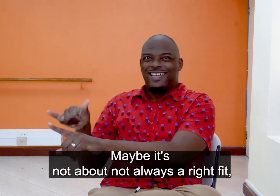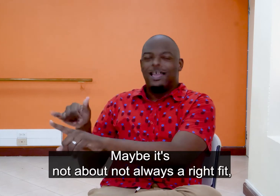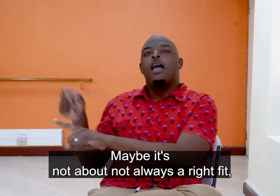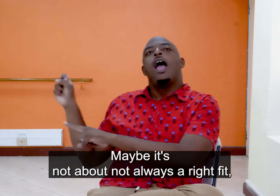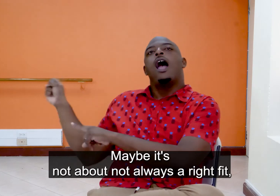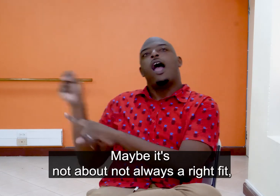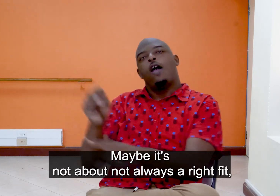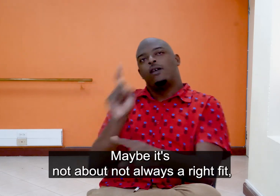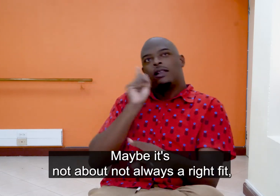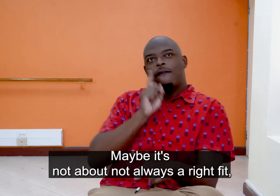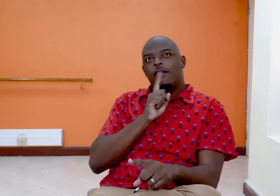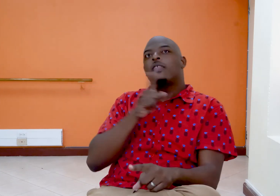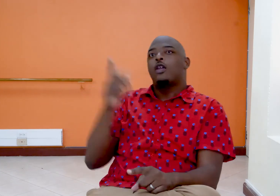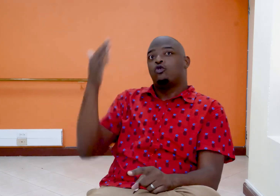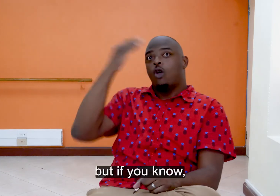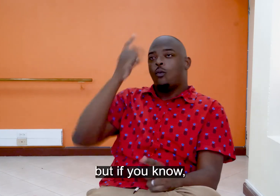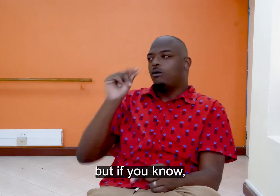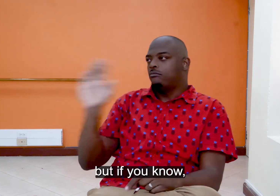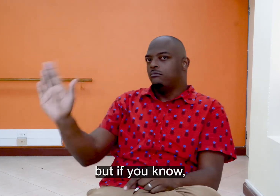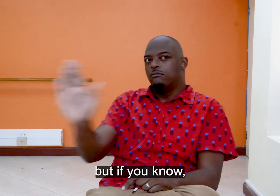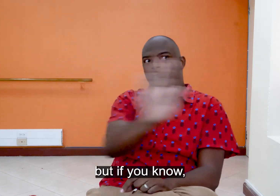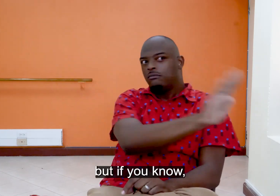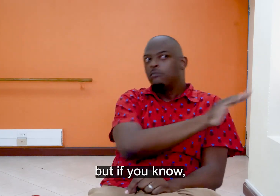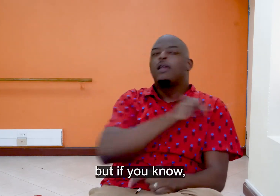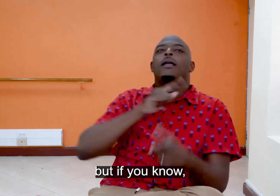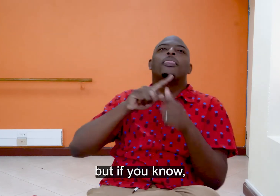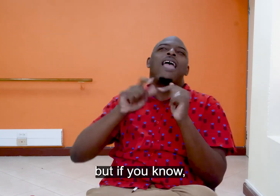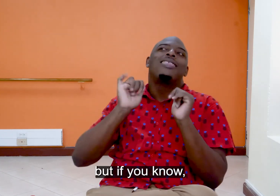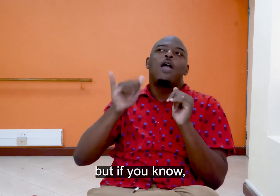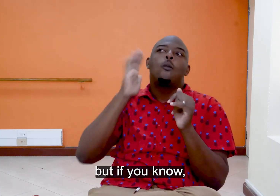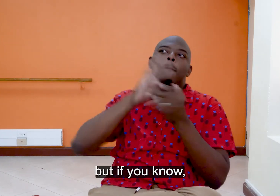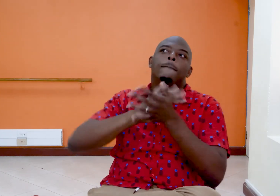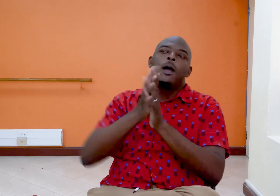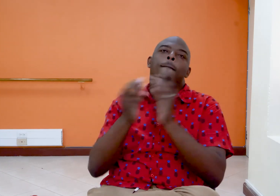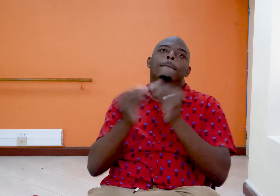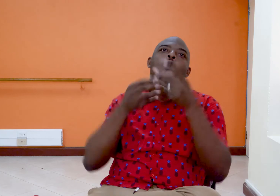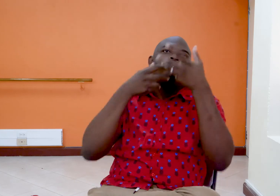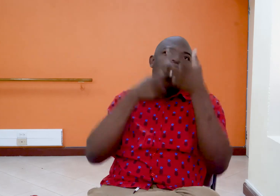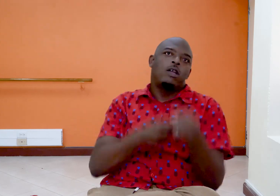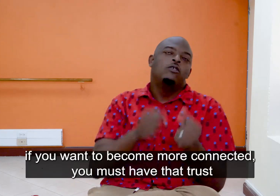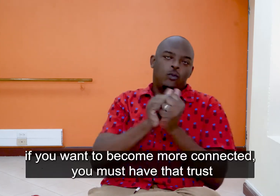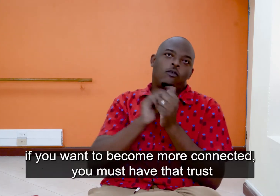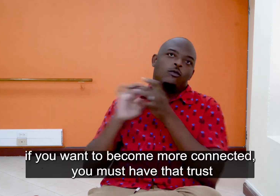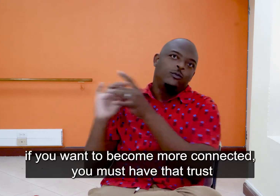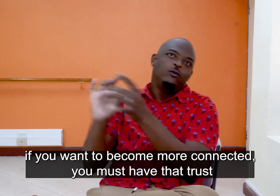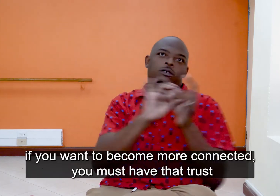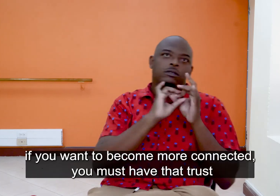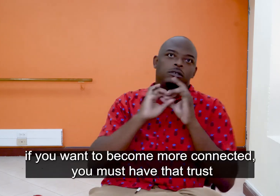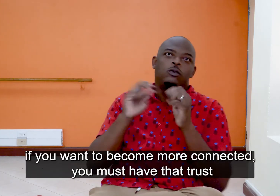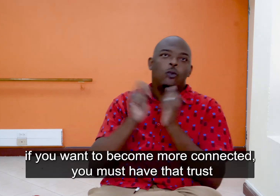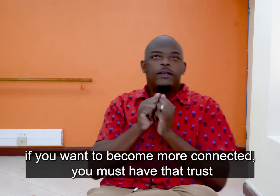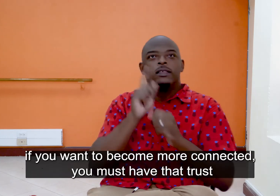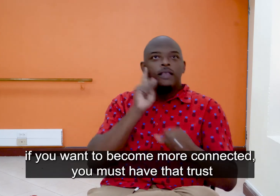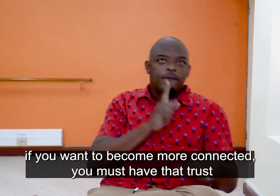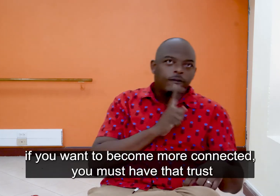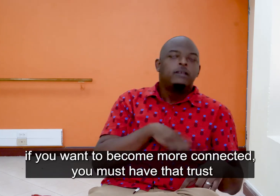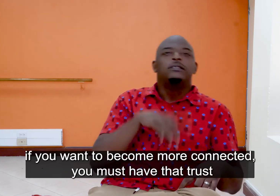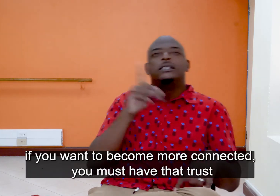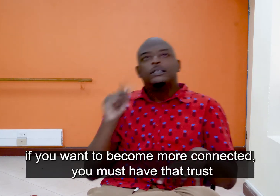always a right fit, but if you know, if you want to become more connected, you must